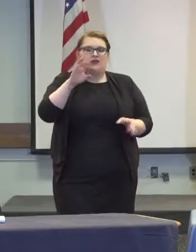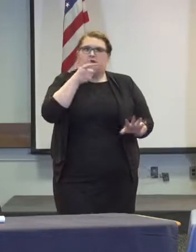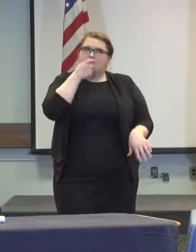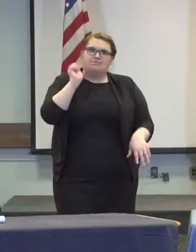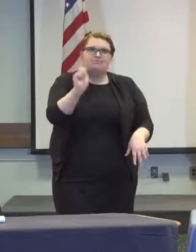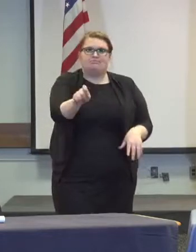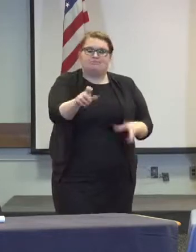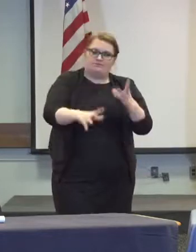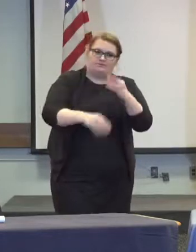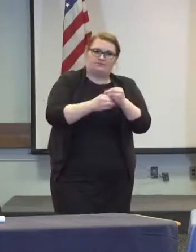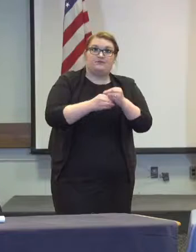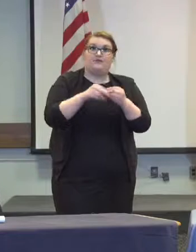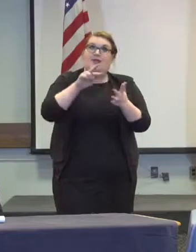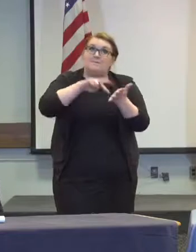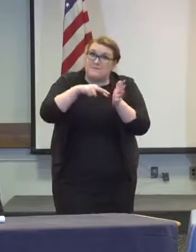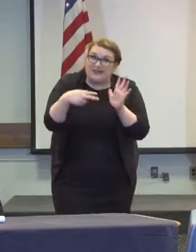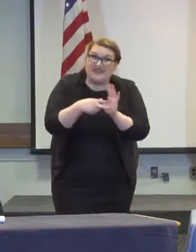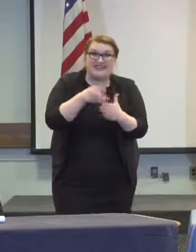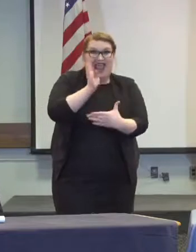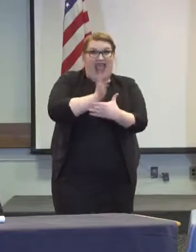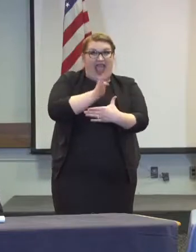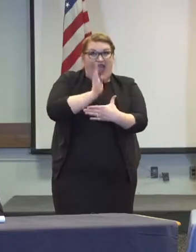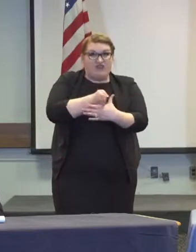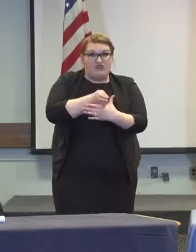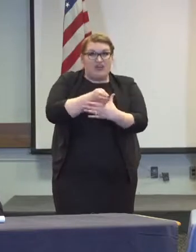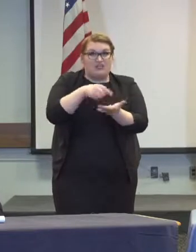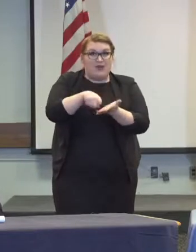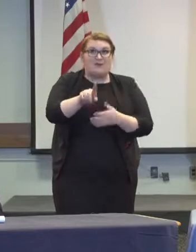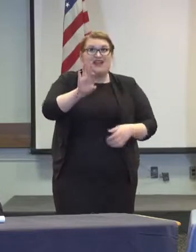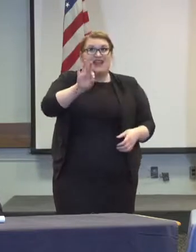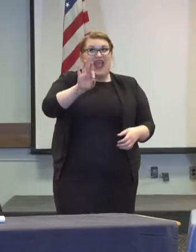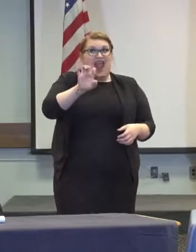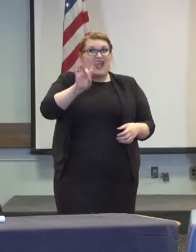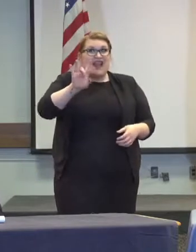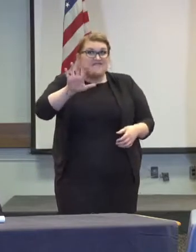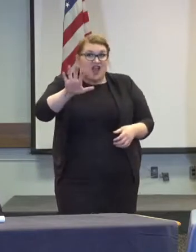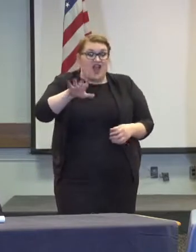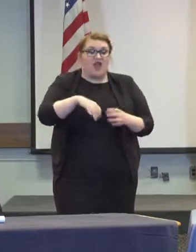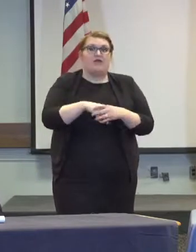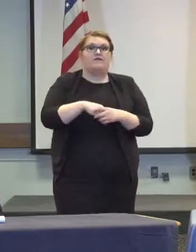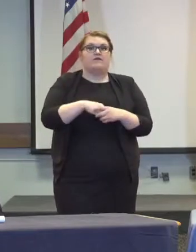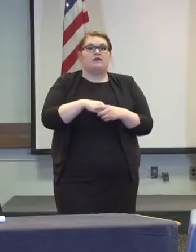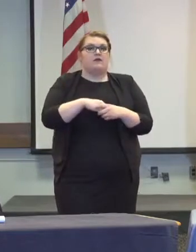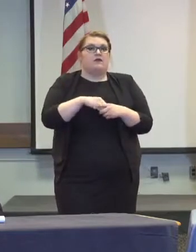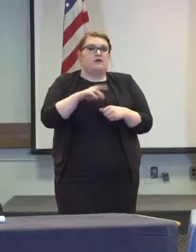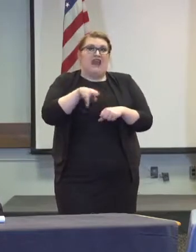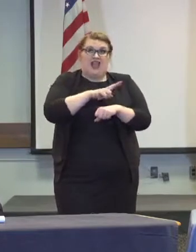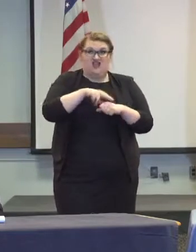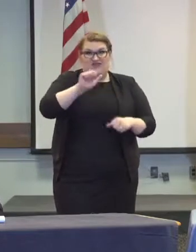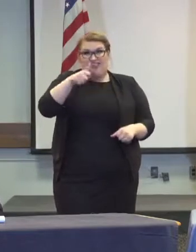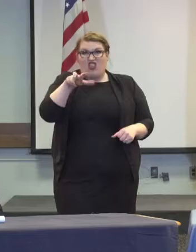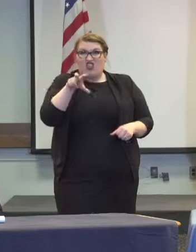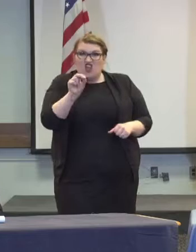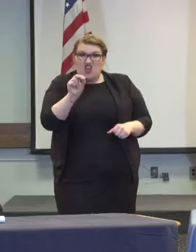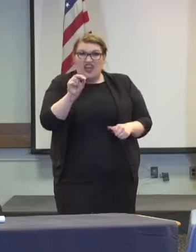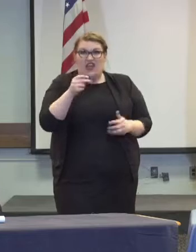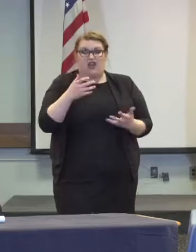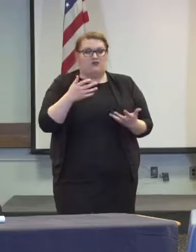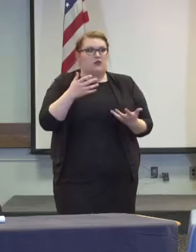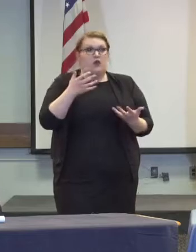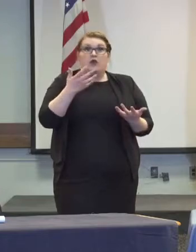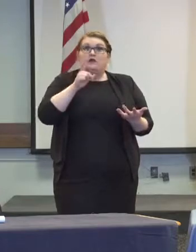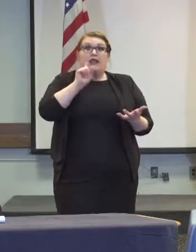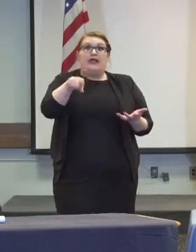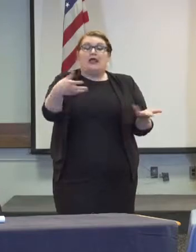unemployment benefits. That would make the average payment $985, the maximum payment $1030. All they need is your